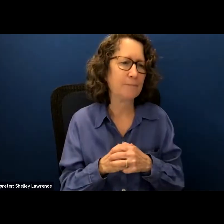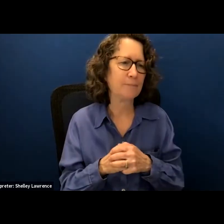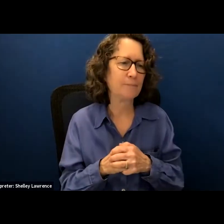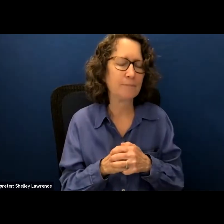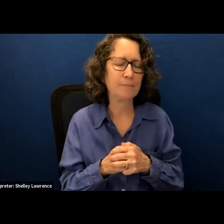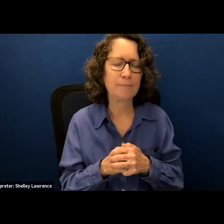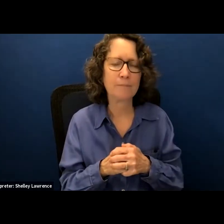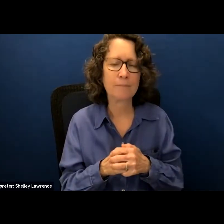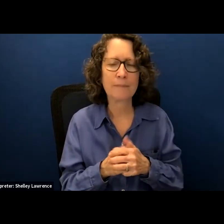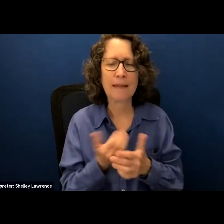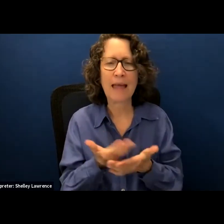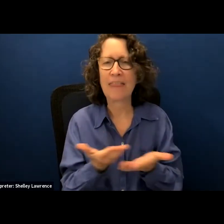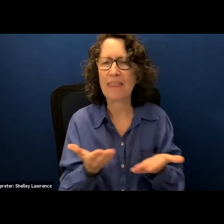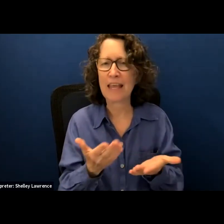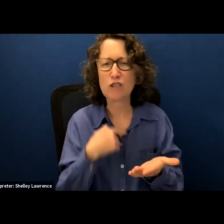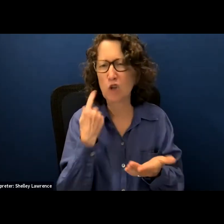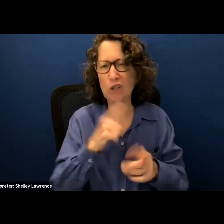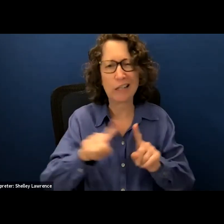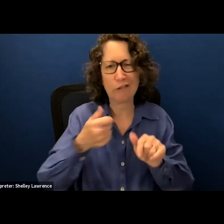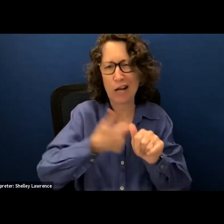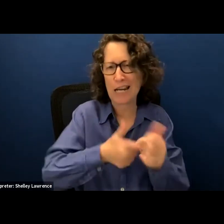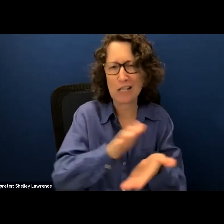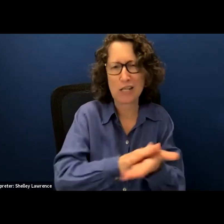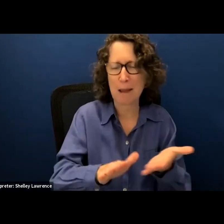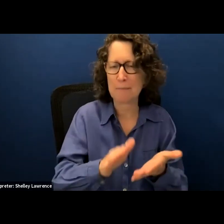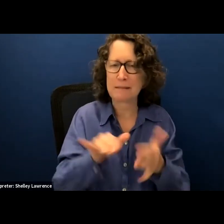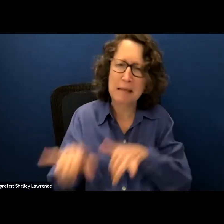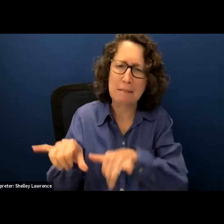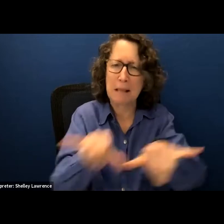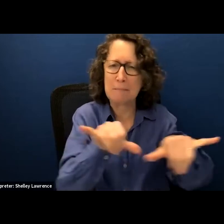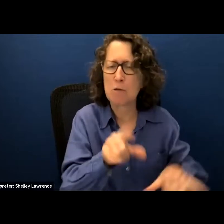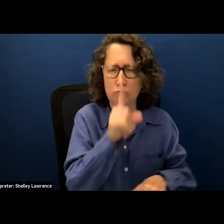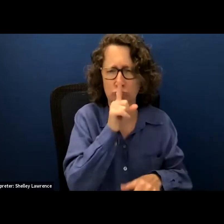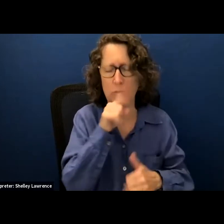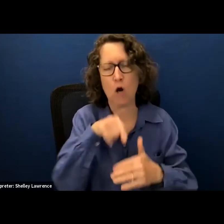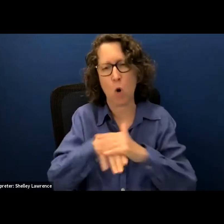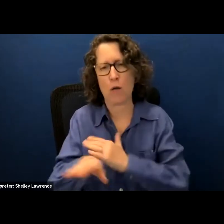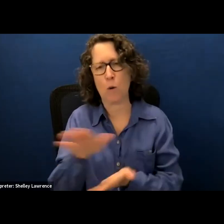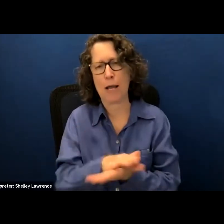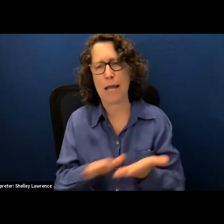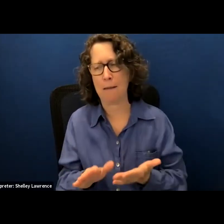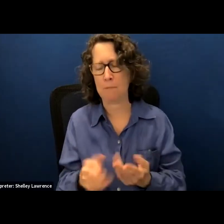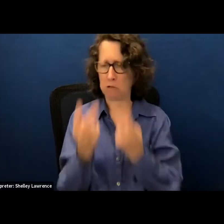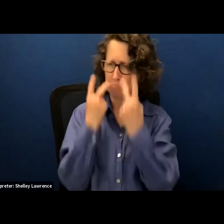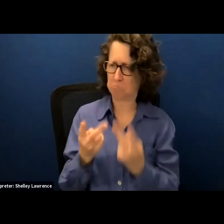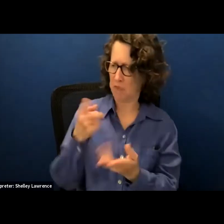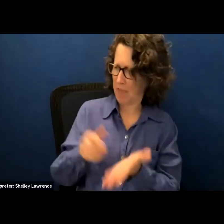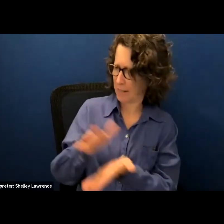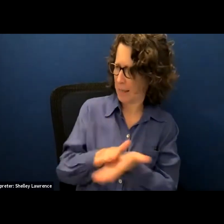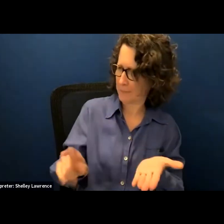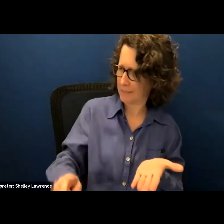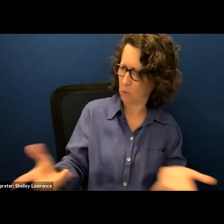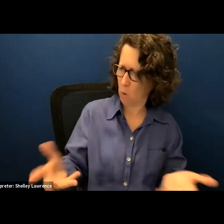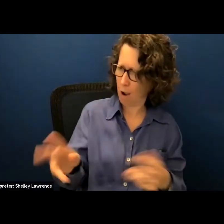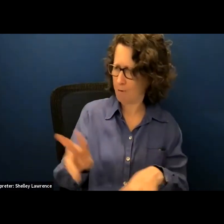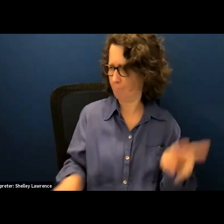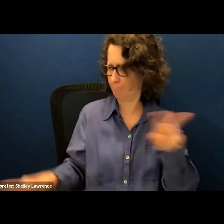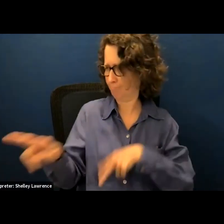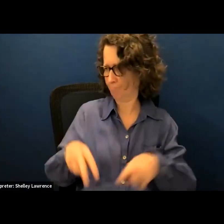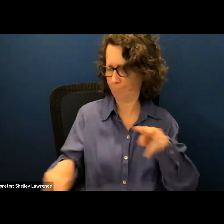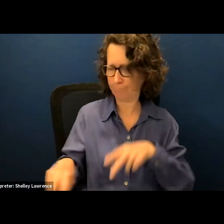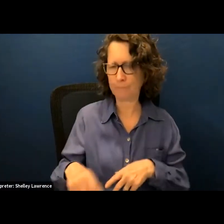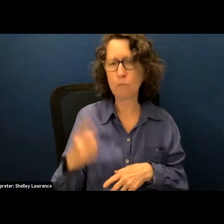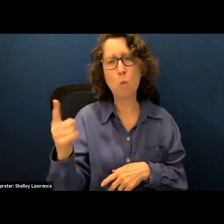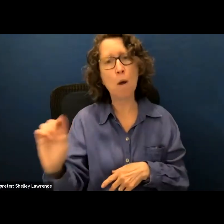look the same at any two campuses. It's not a cookie cutter. So they go into a campus and say, what does this campus need? So at